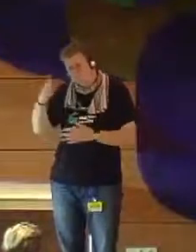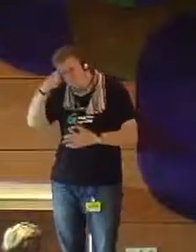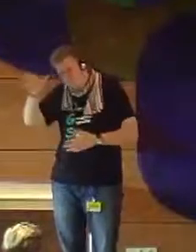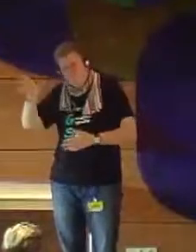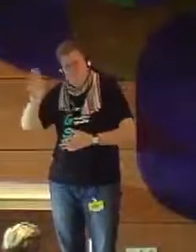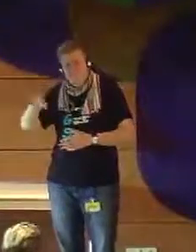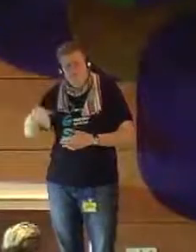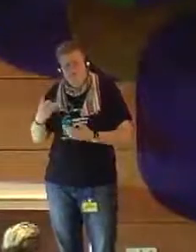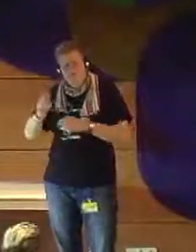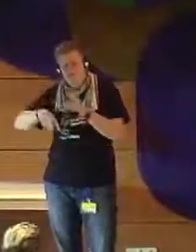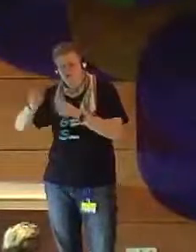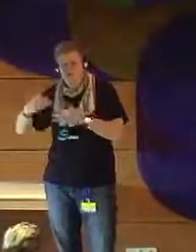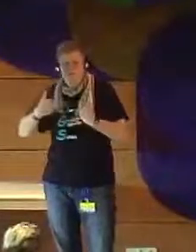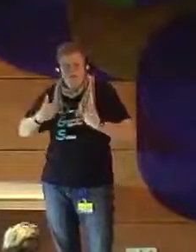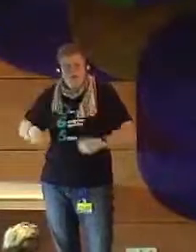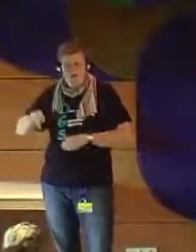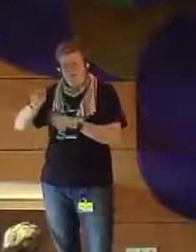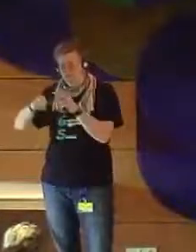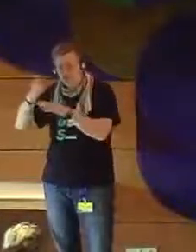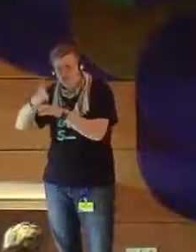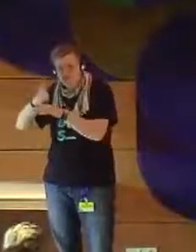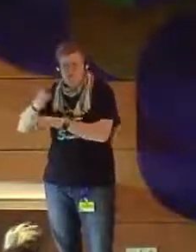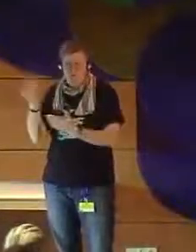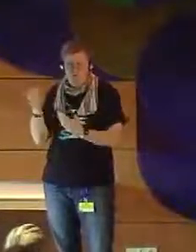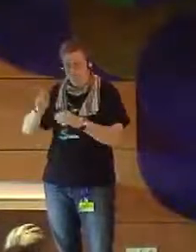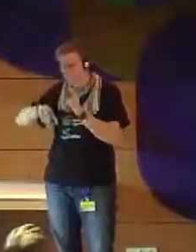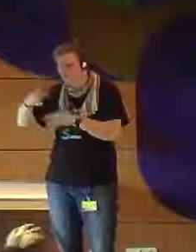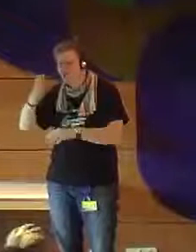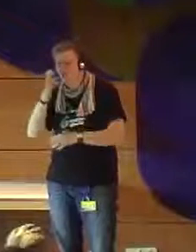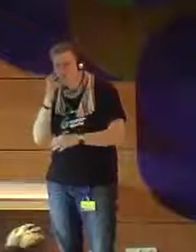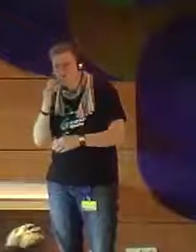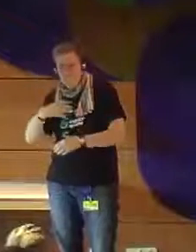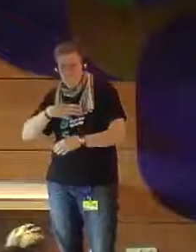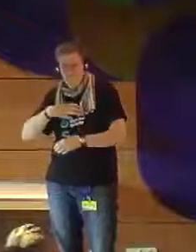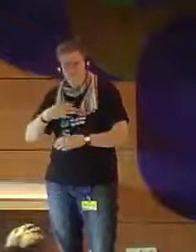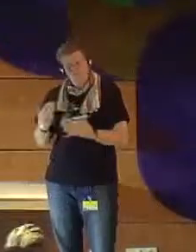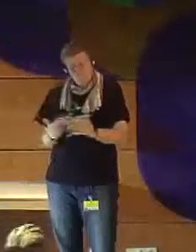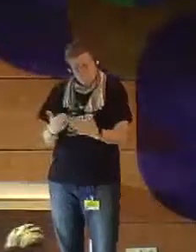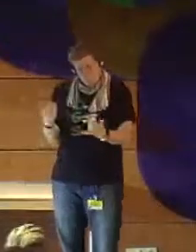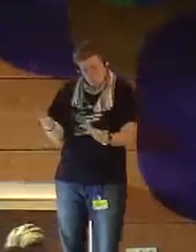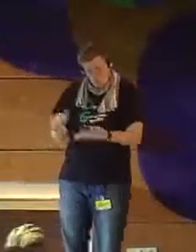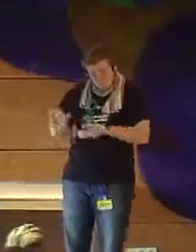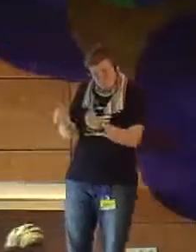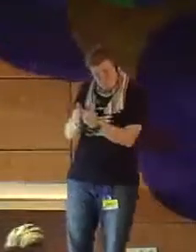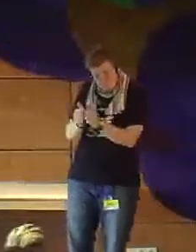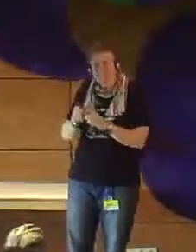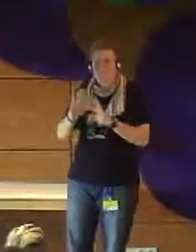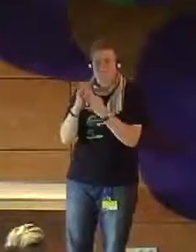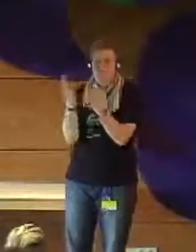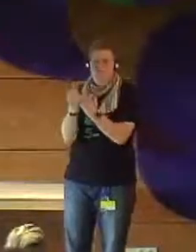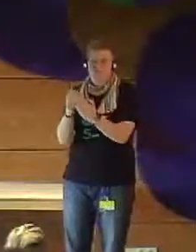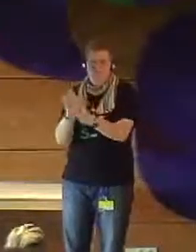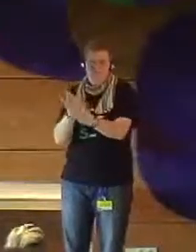But and it also enables you to build up a relationship with these families. So the parent, you need to discuss, you know, it needs to be